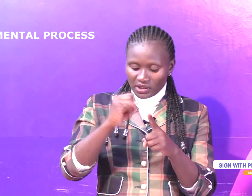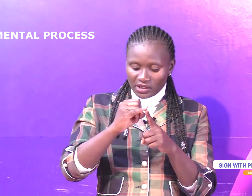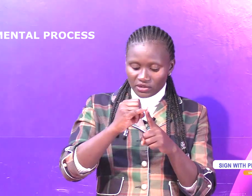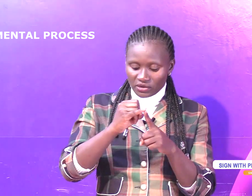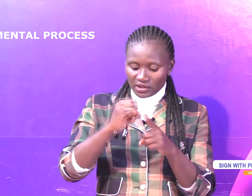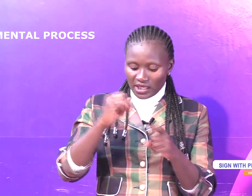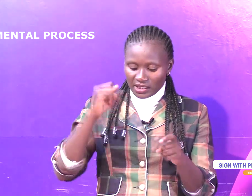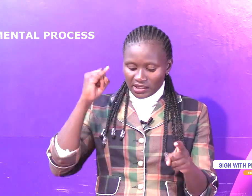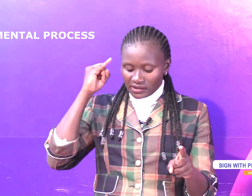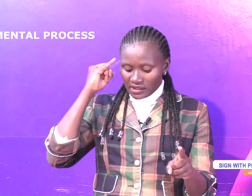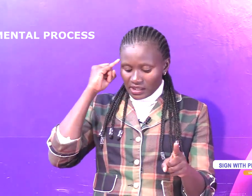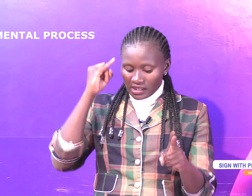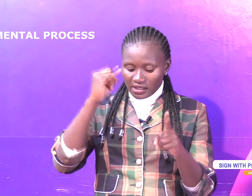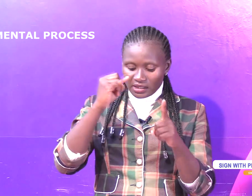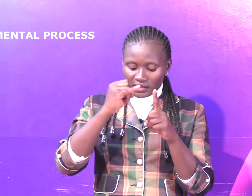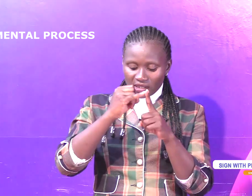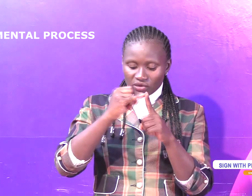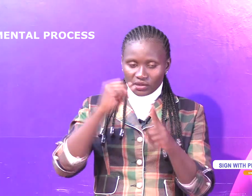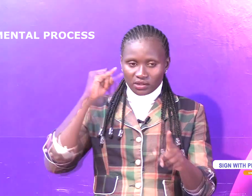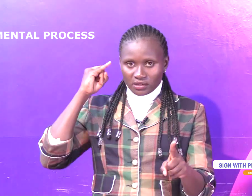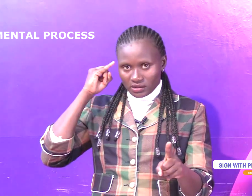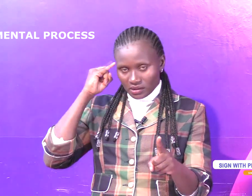intention, like this, intention,